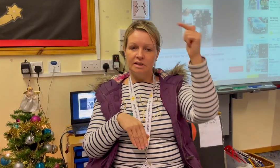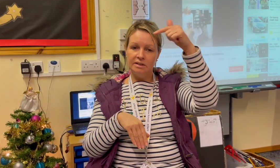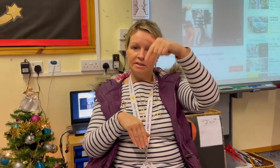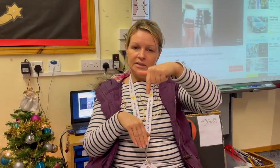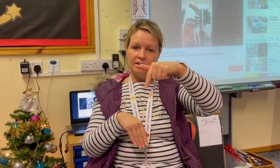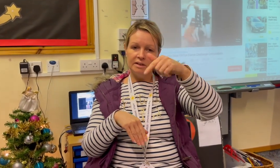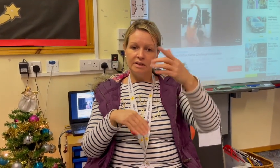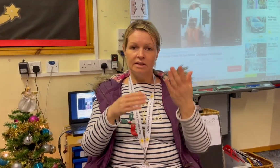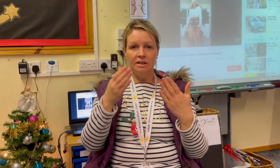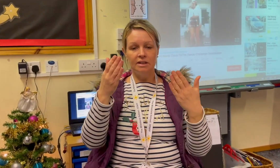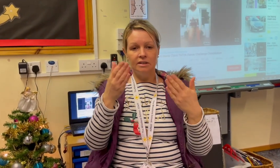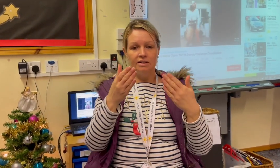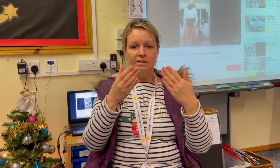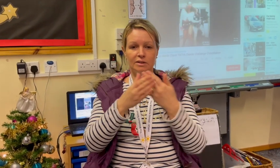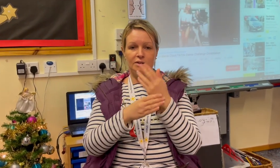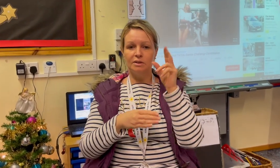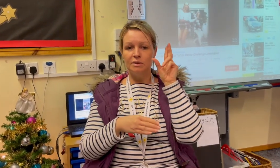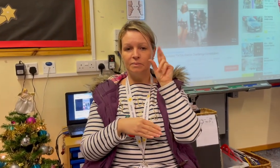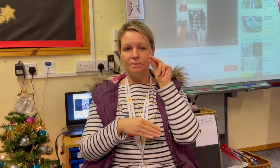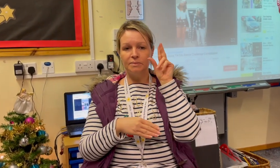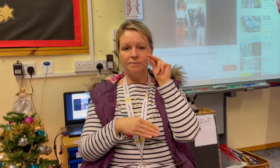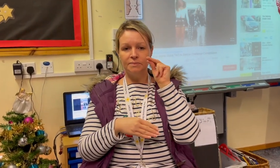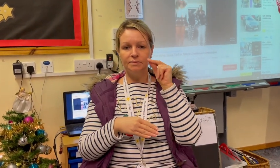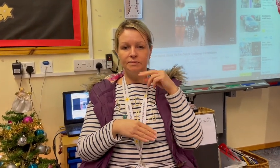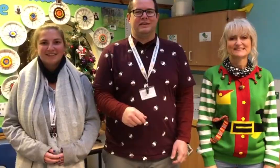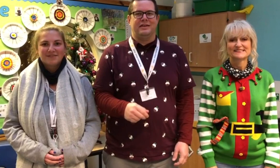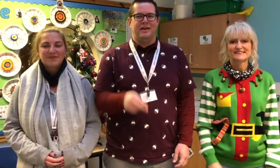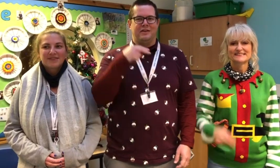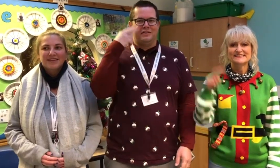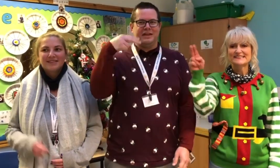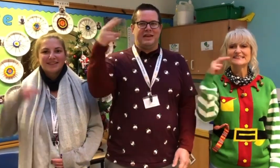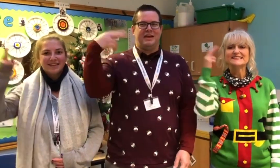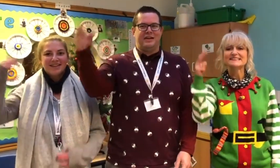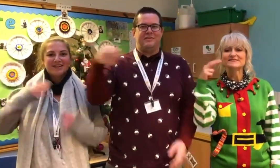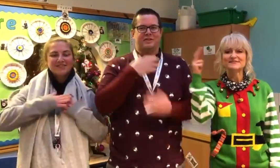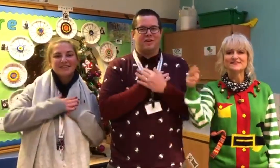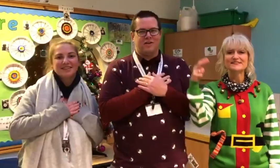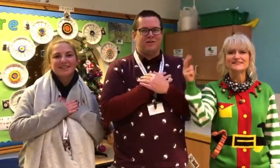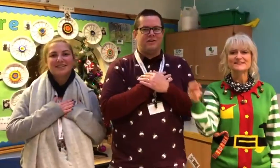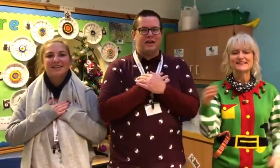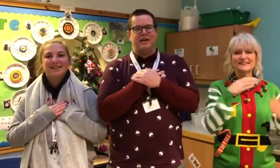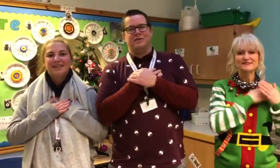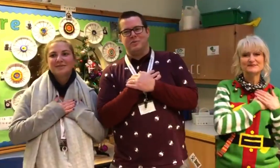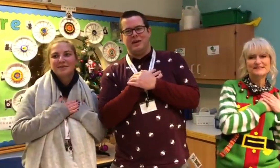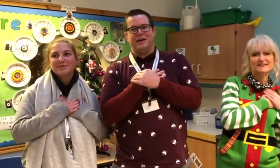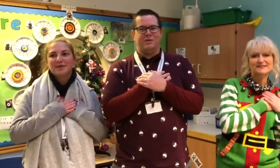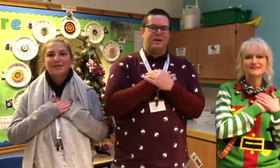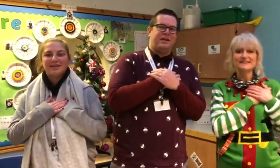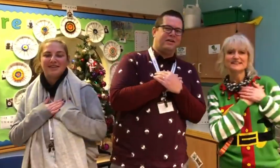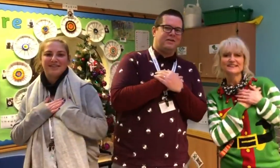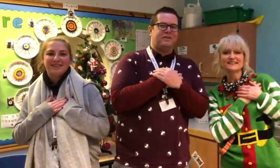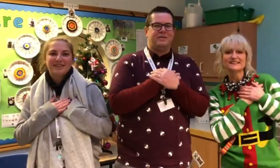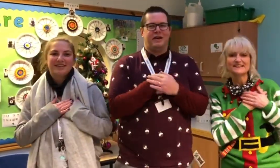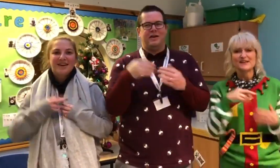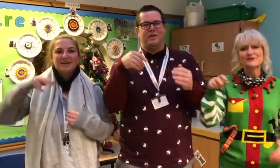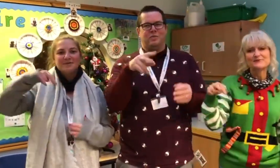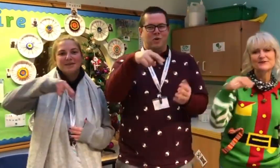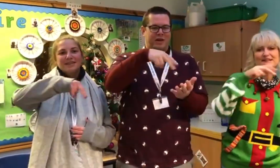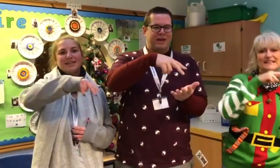To stay is the new bird. He sings a love song as we go along, walking